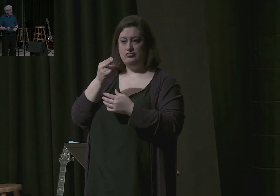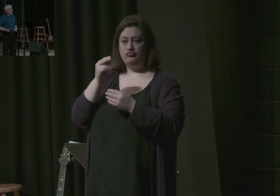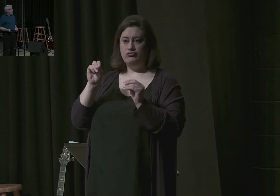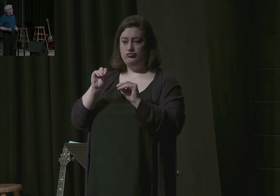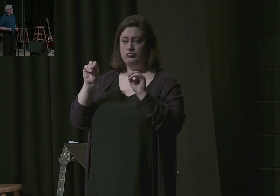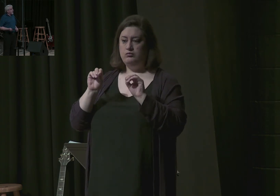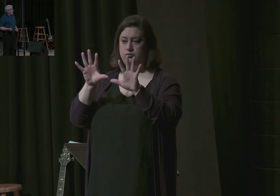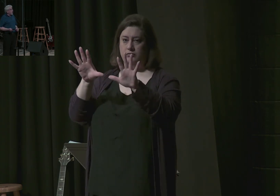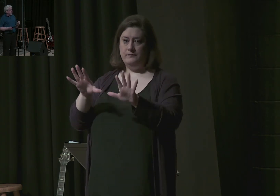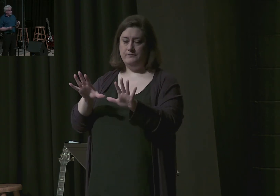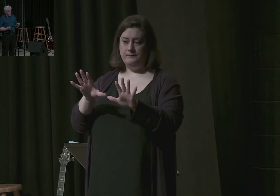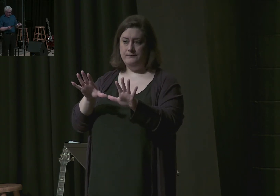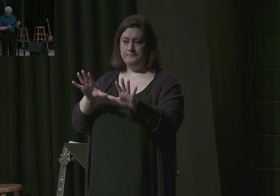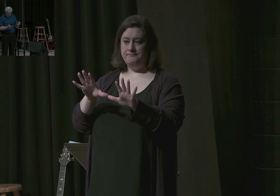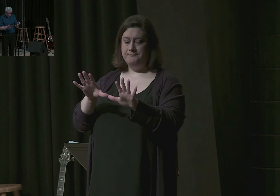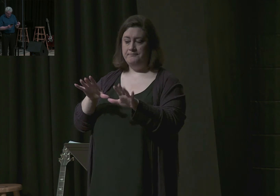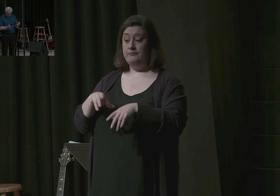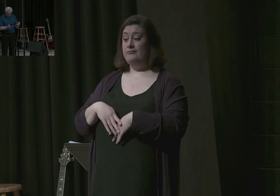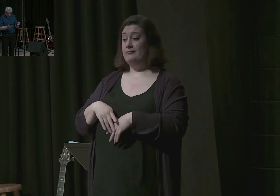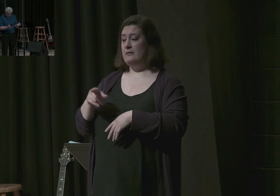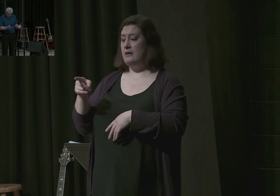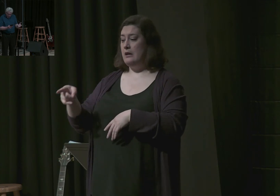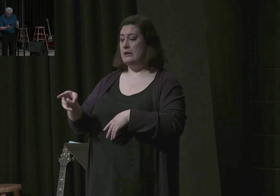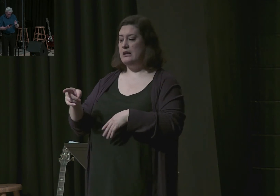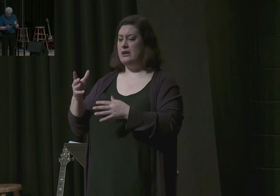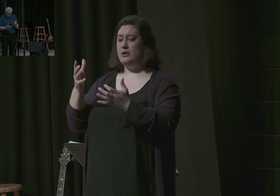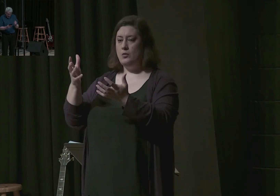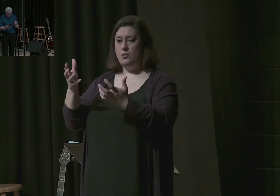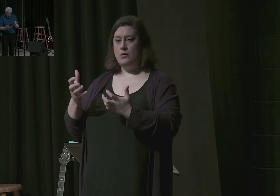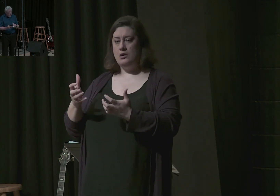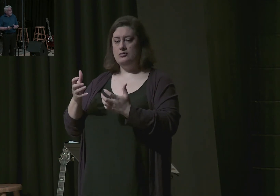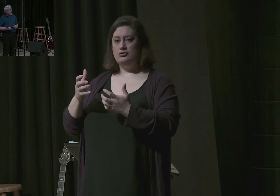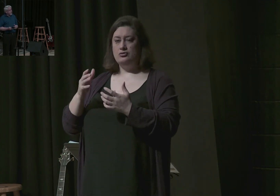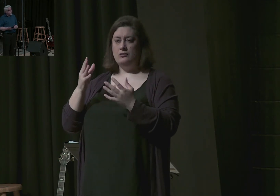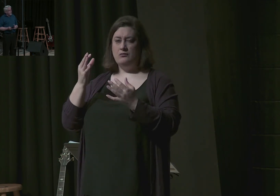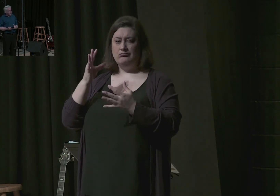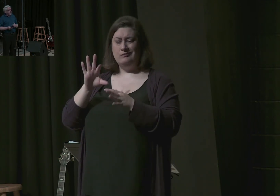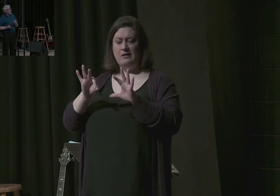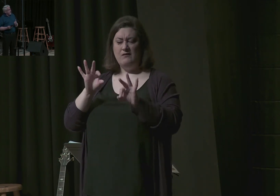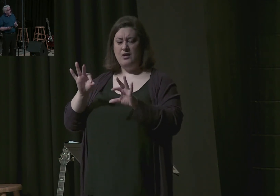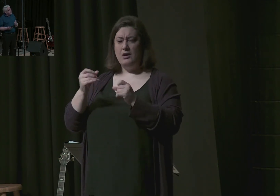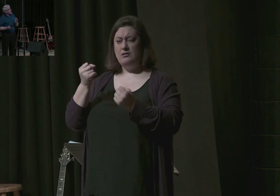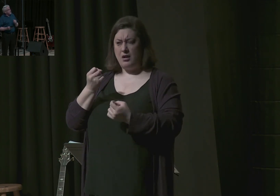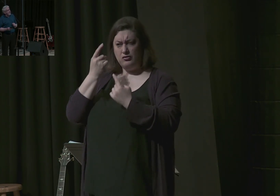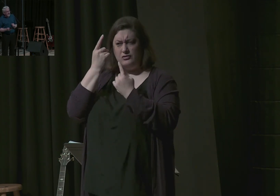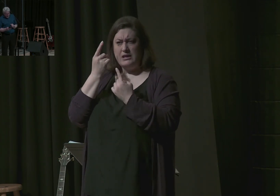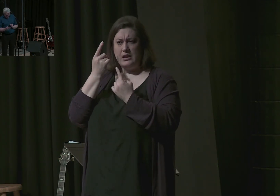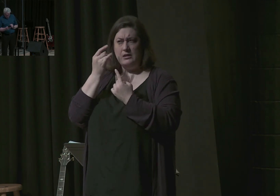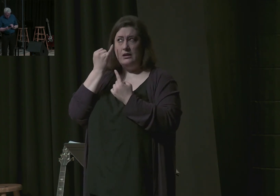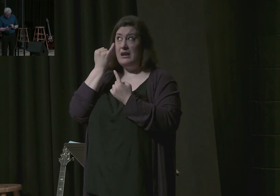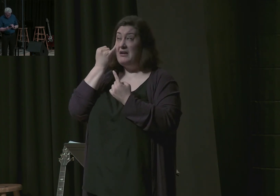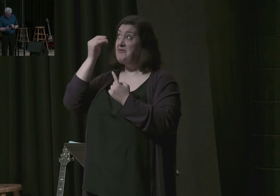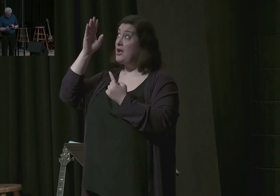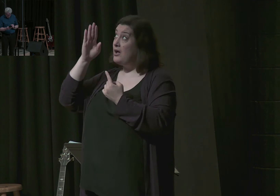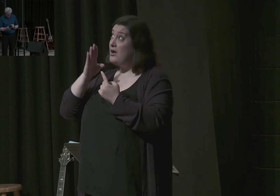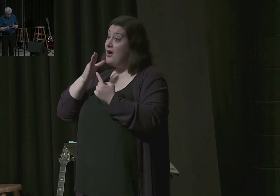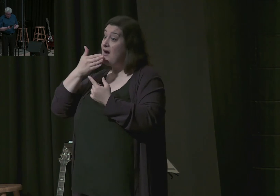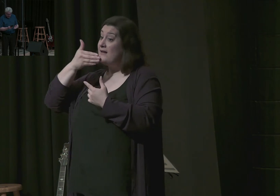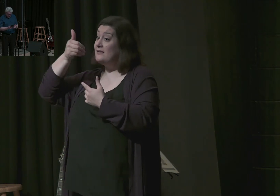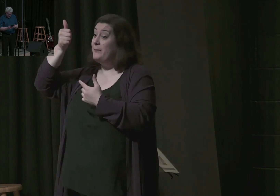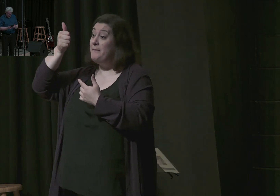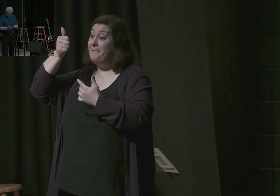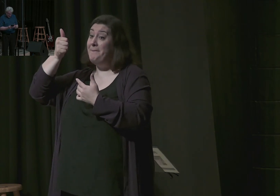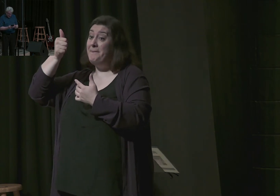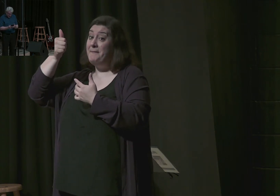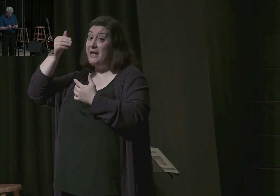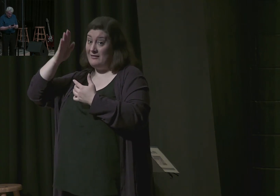ascertain whether his own gods or the God of Jacob is the best deity. If